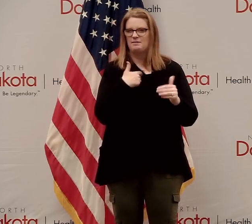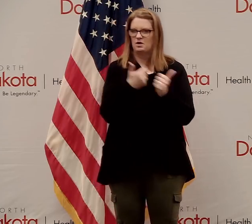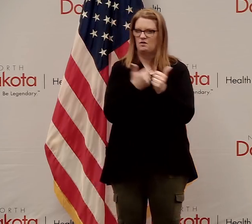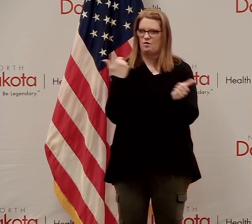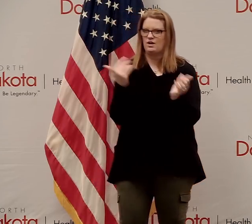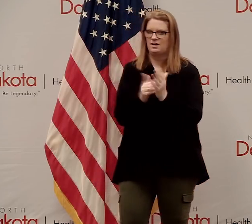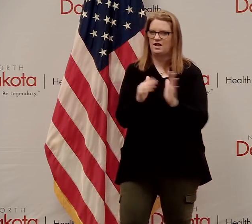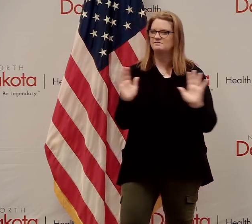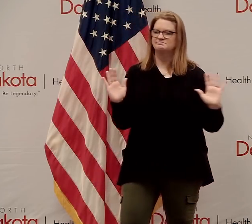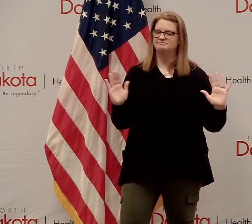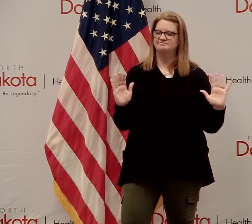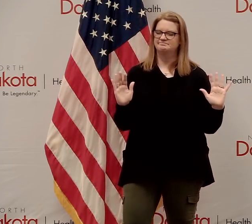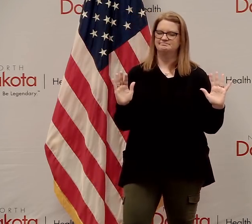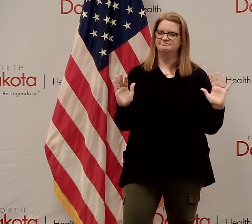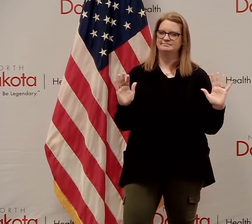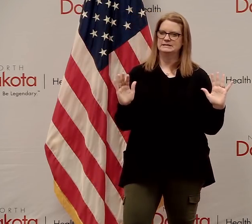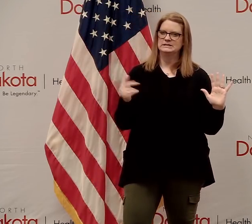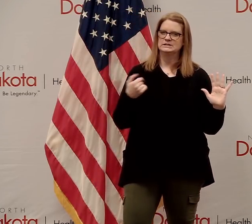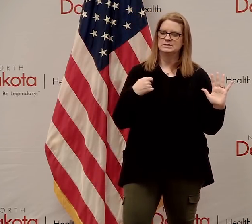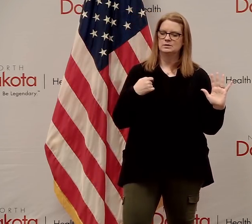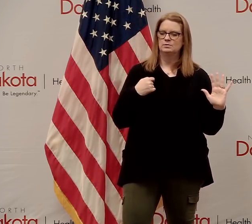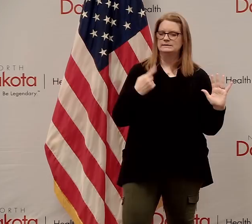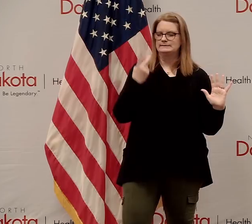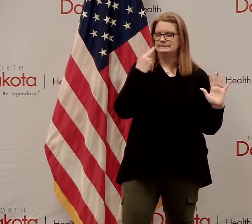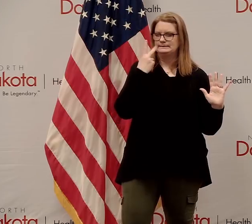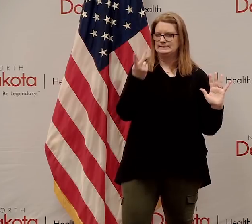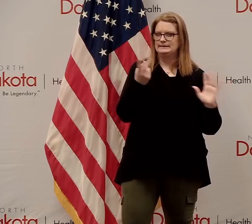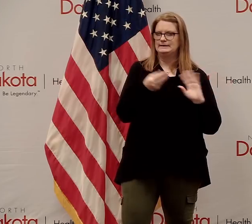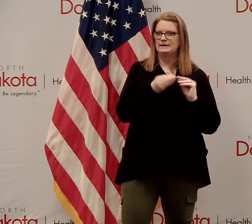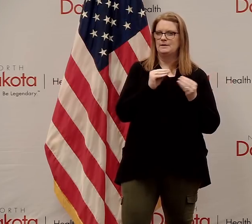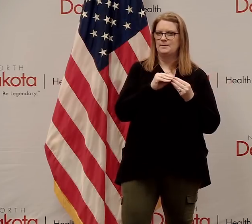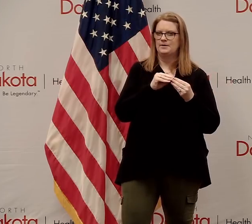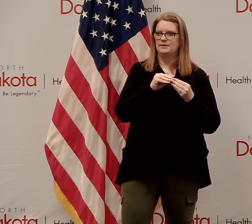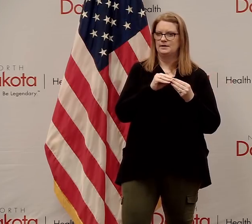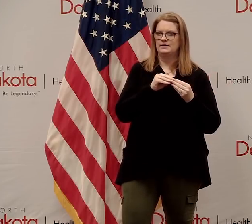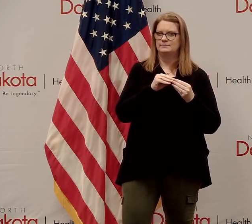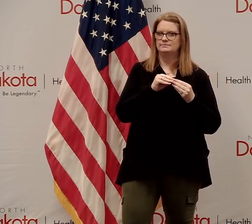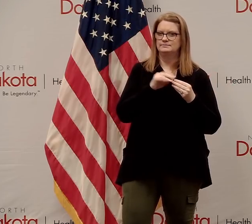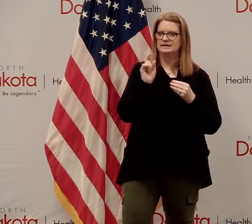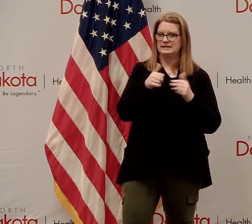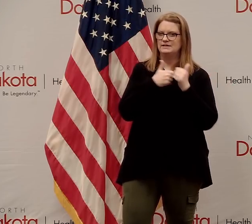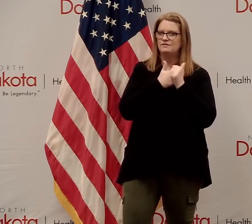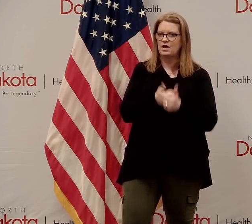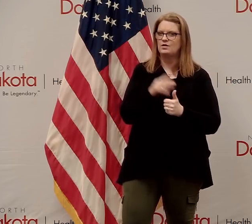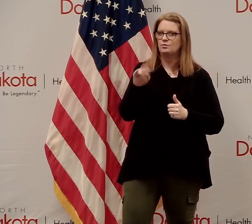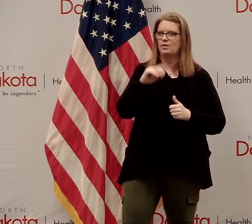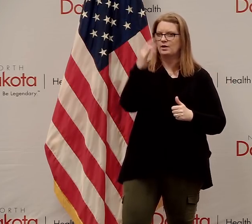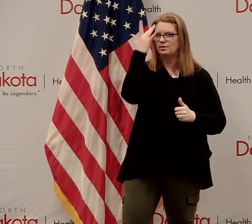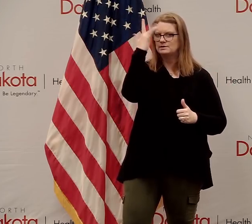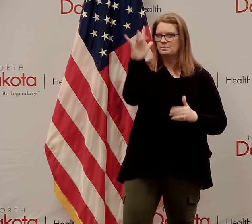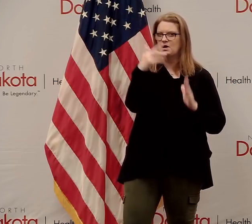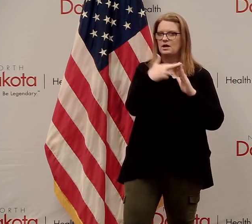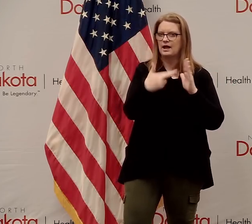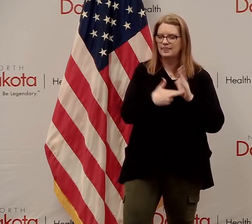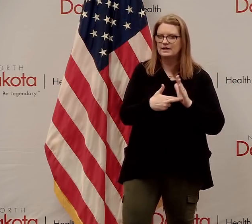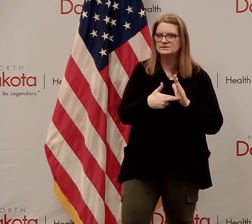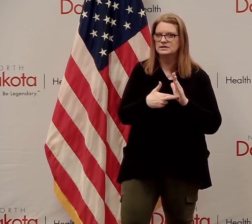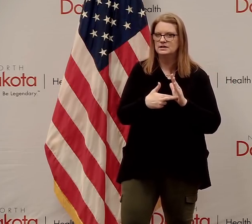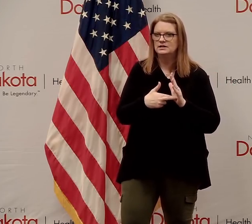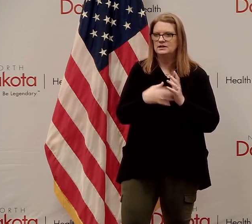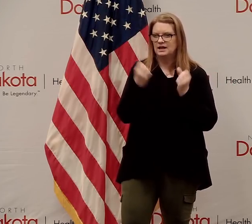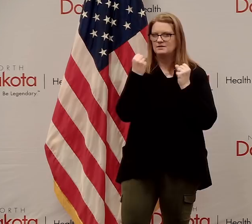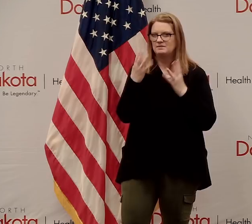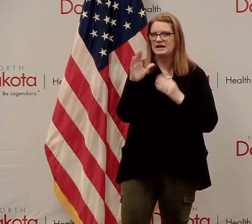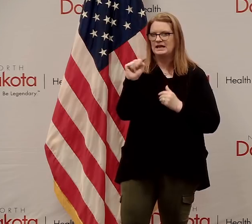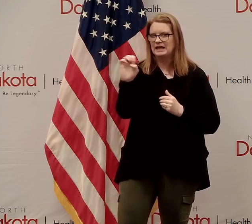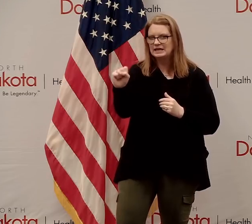we're keeping our eyes on the number, and we have to keep following North Dakota SMART guidelines, and we've got a record number of